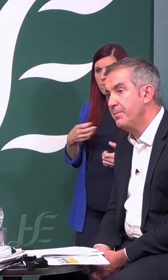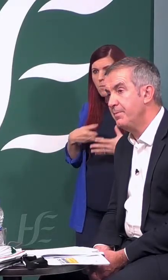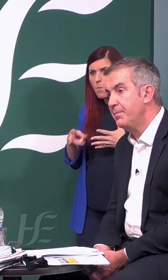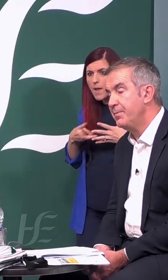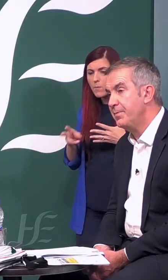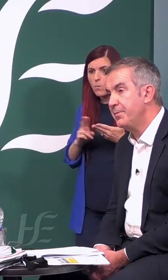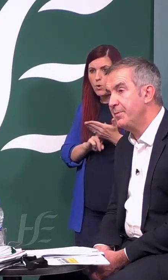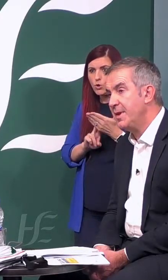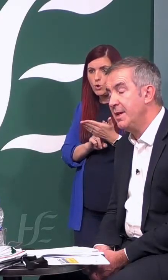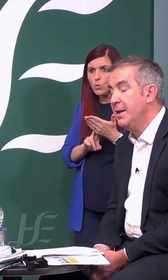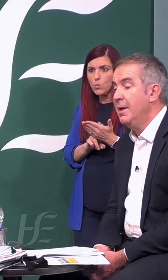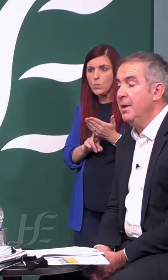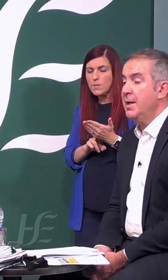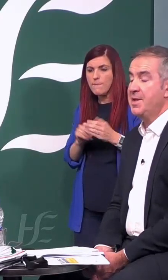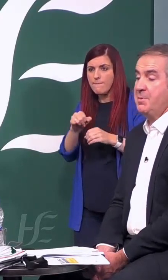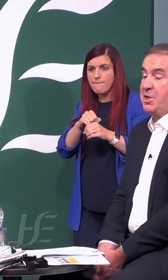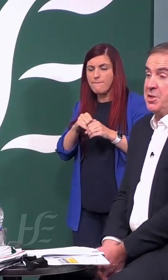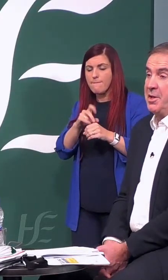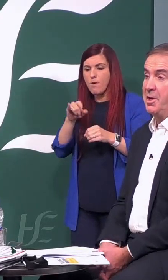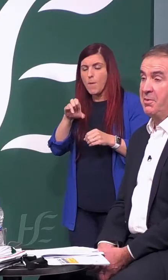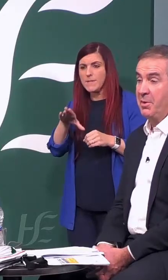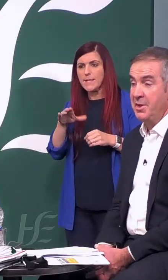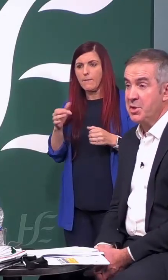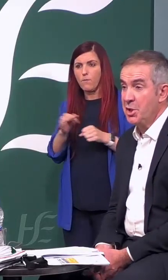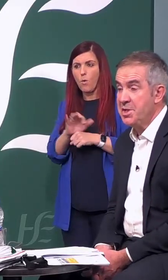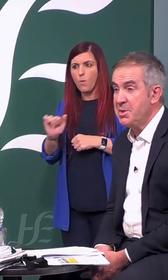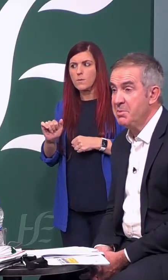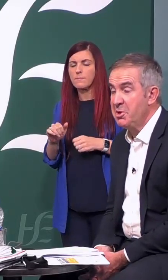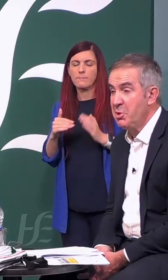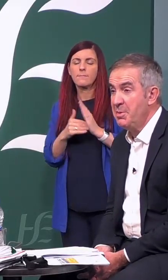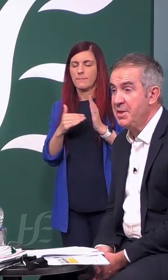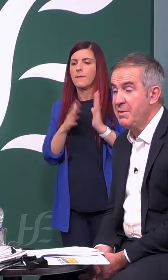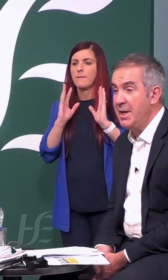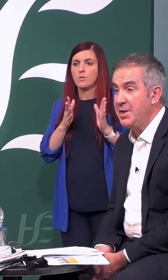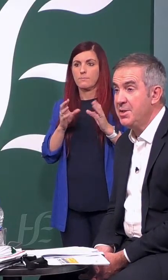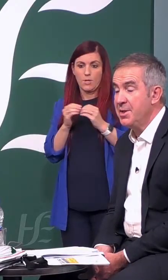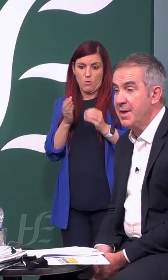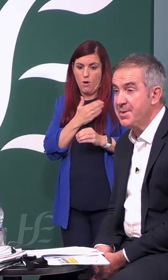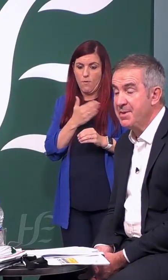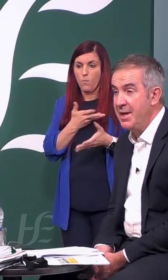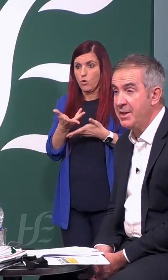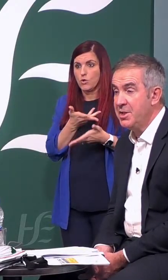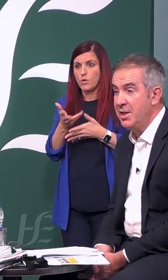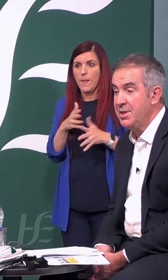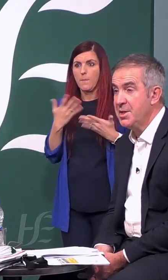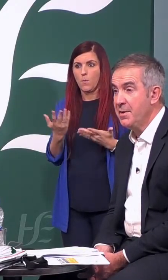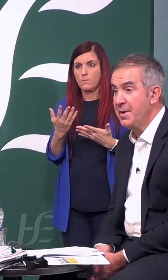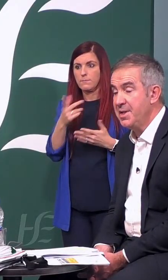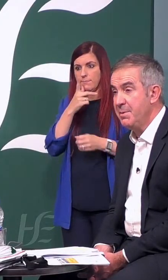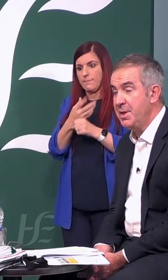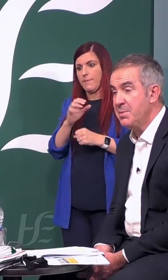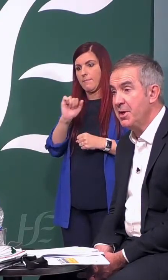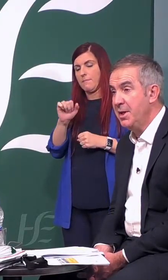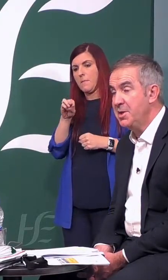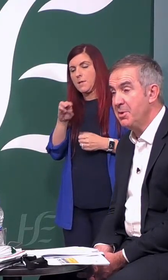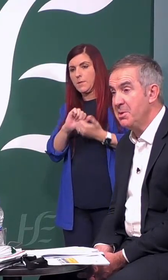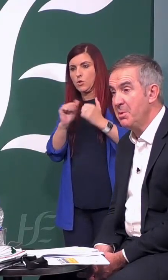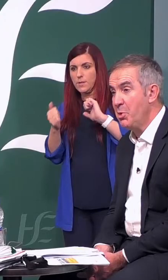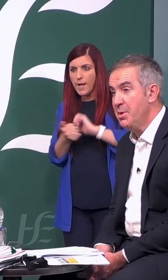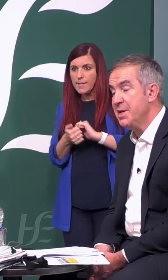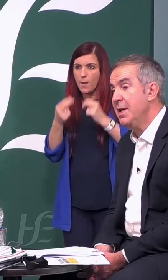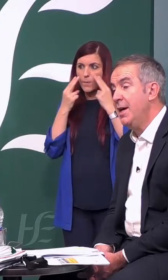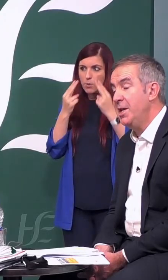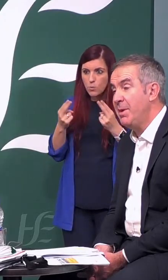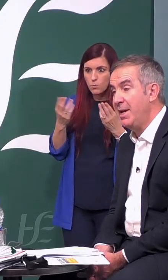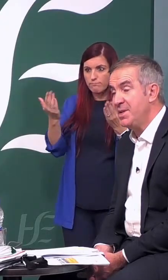that booster program? Yes, I mentioned earlier that we're in discussions with them at the moment in relation to, there are some technical changes and other things that we need to bring them